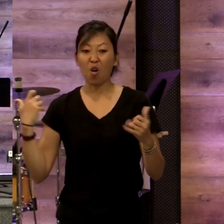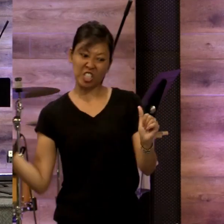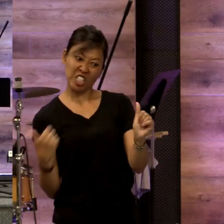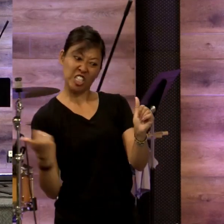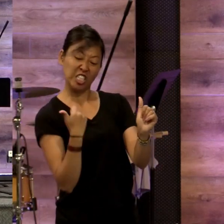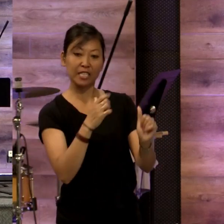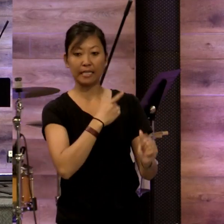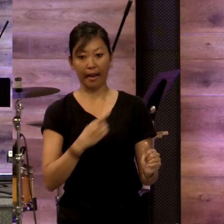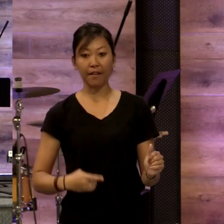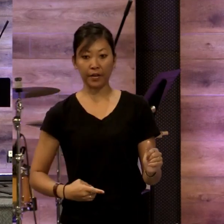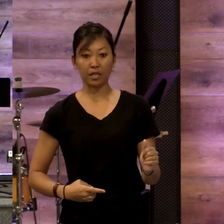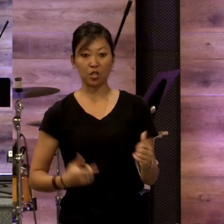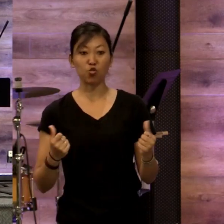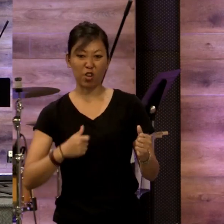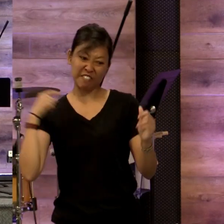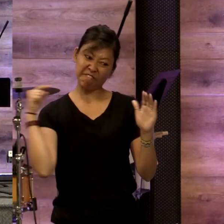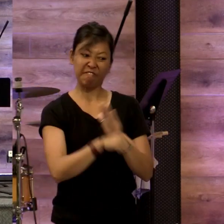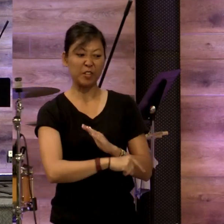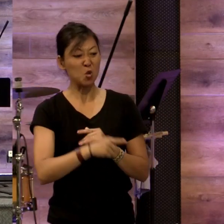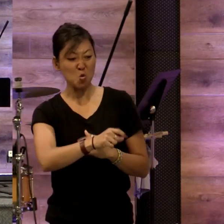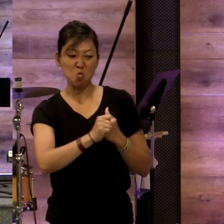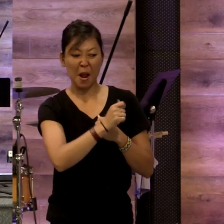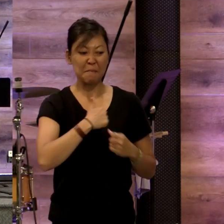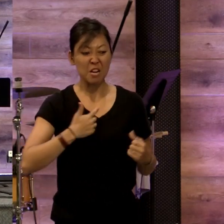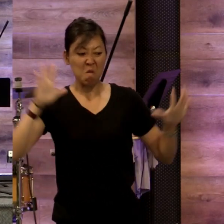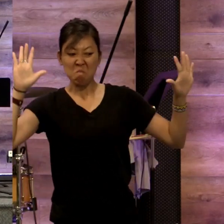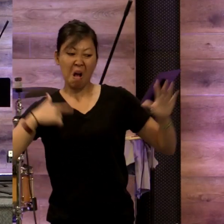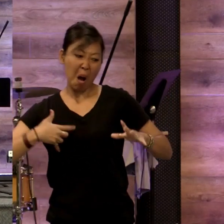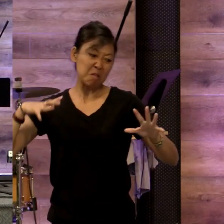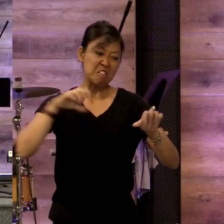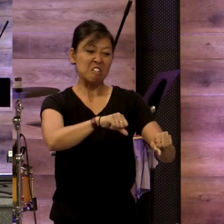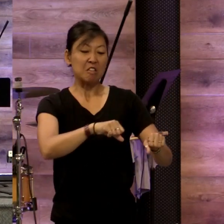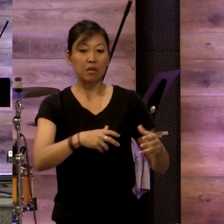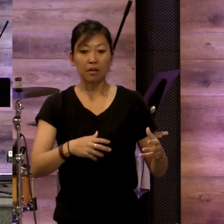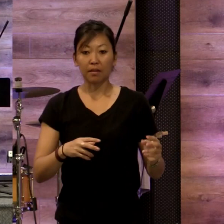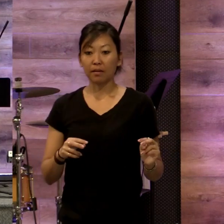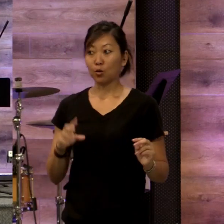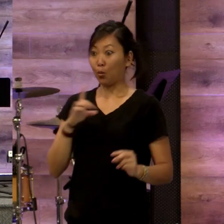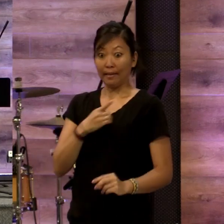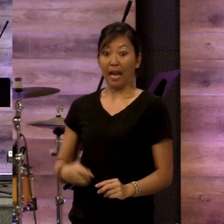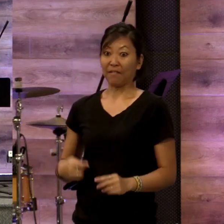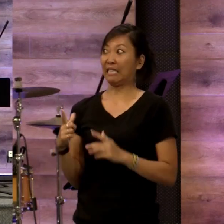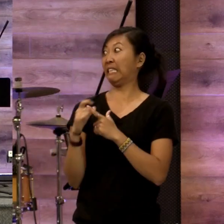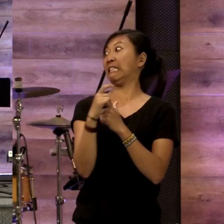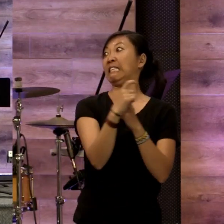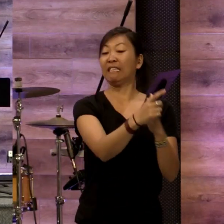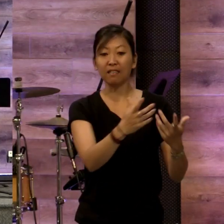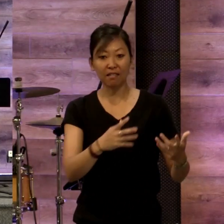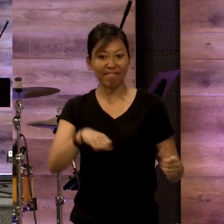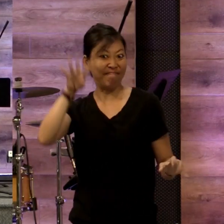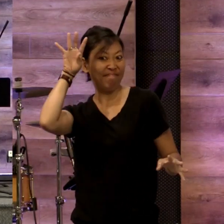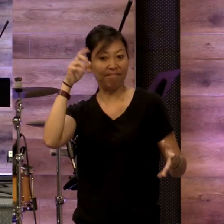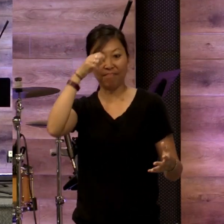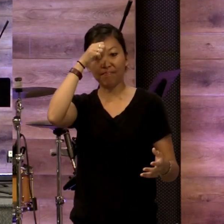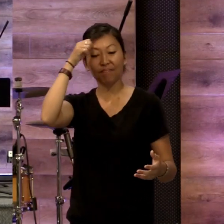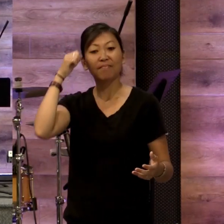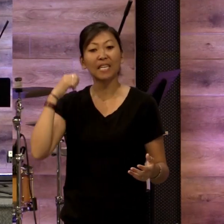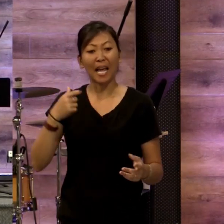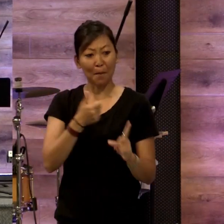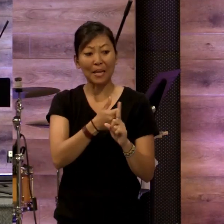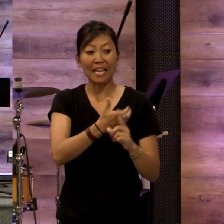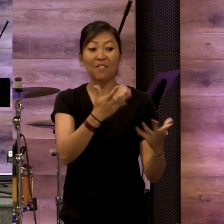seeking David because he sees him as a threat to his own rule and his own kingdom. Even though he is now the king's